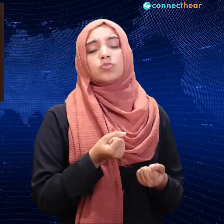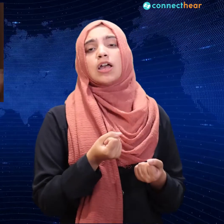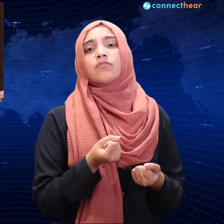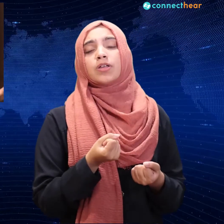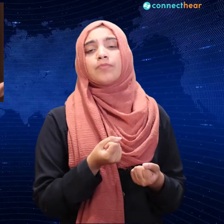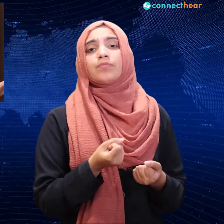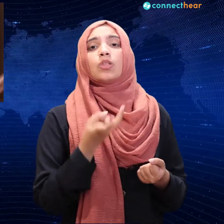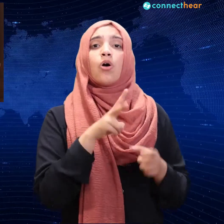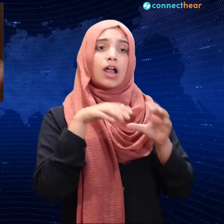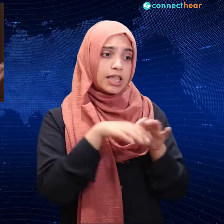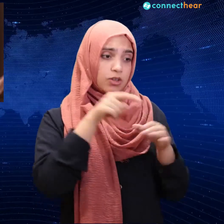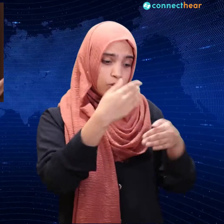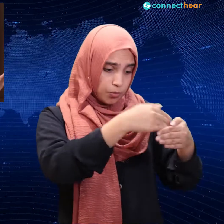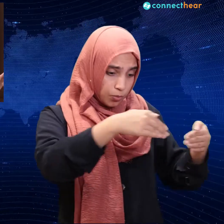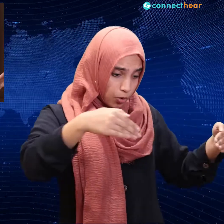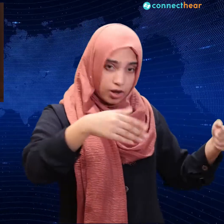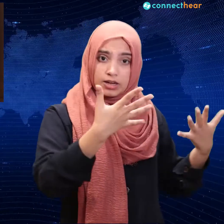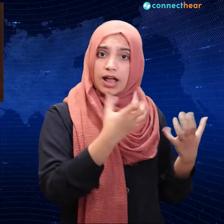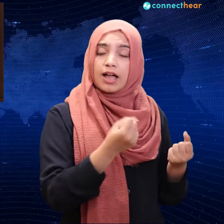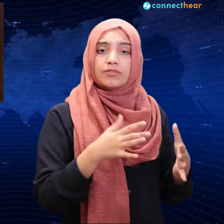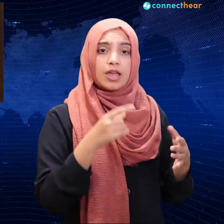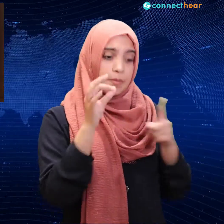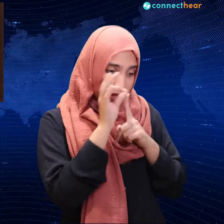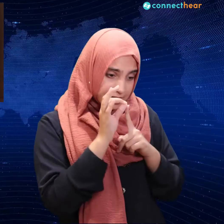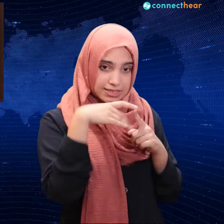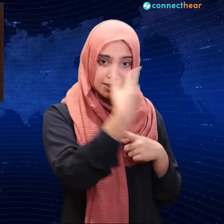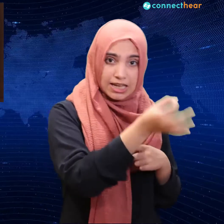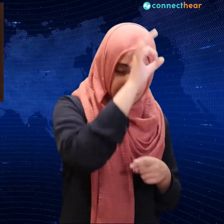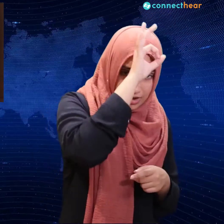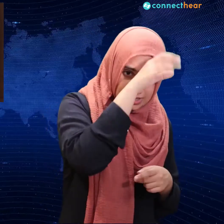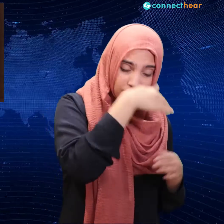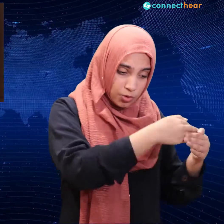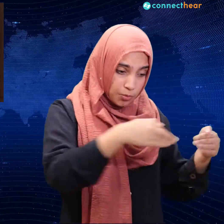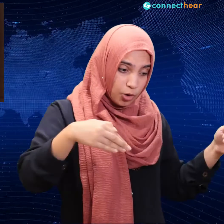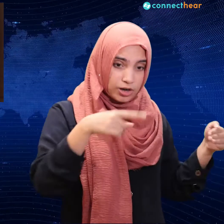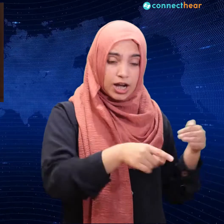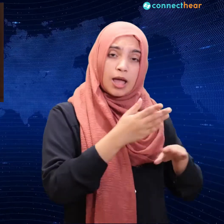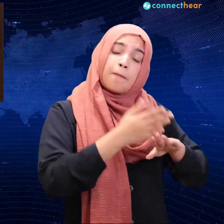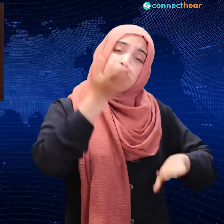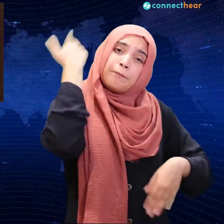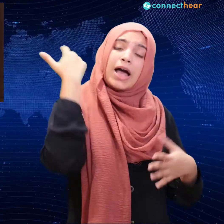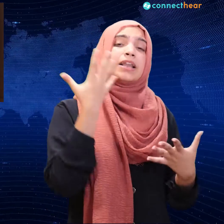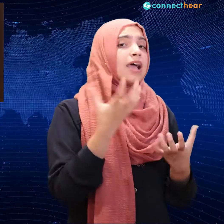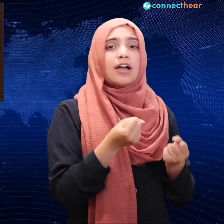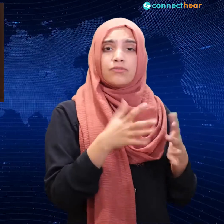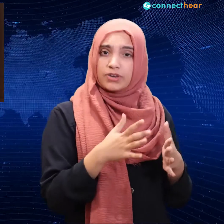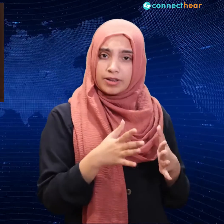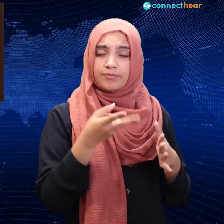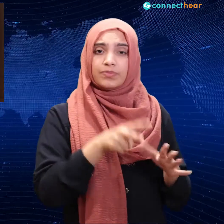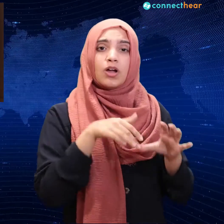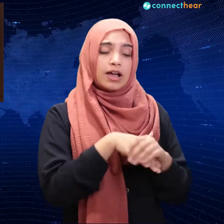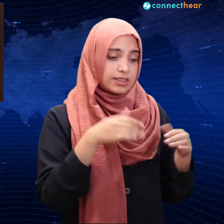There is no border. There was never any border. The border between Pakistan and Afghanistan, the Durand